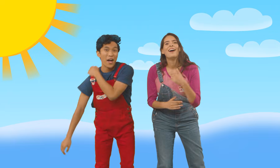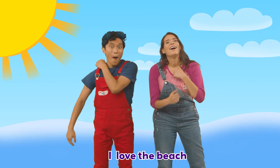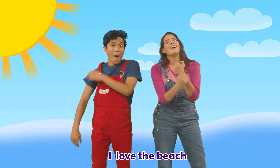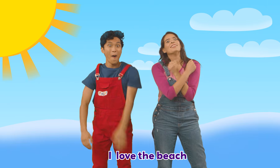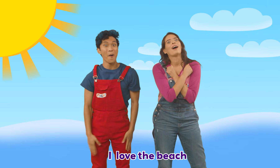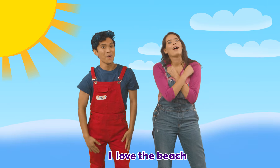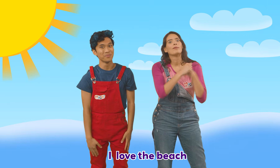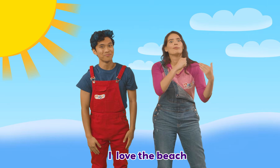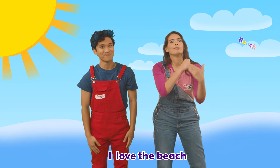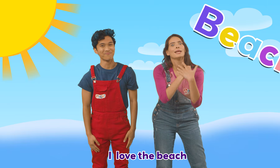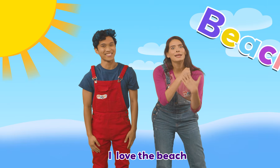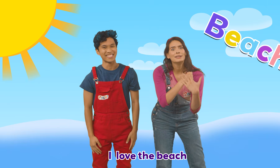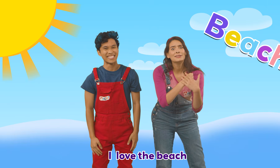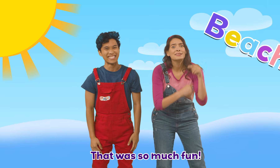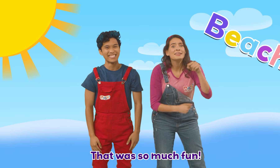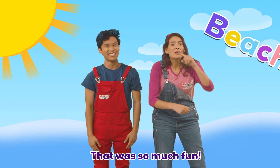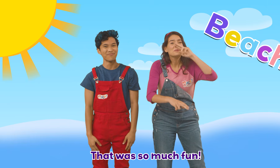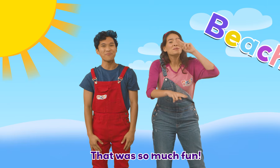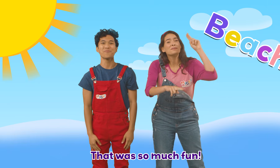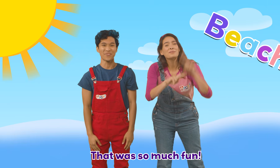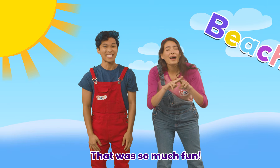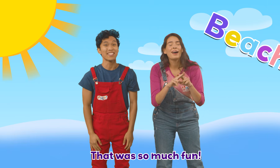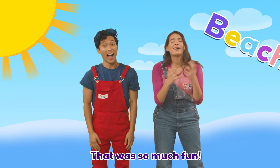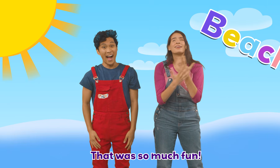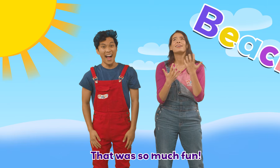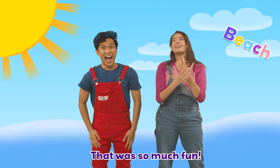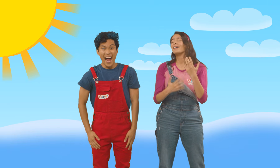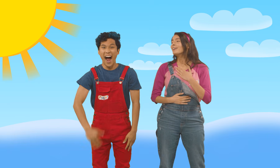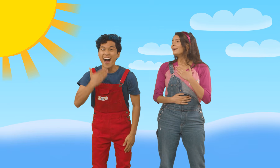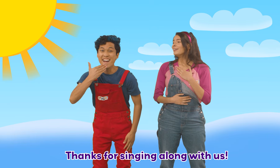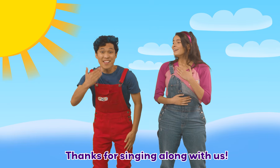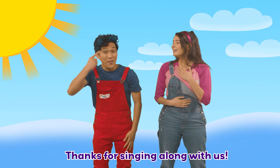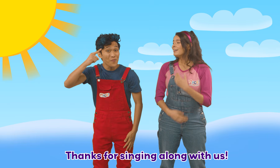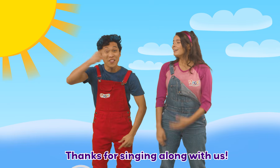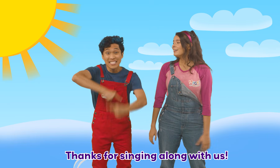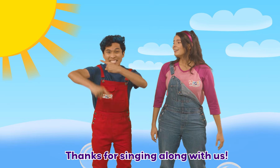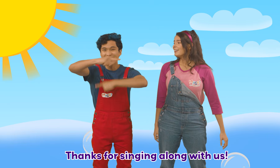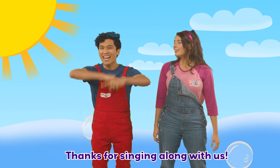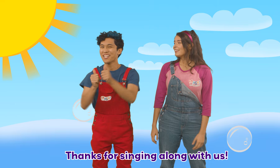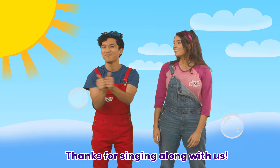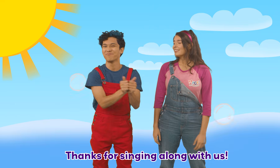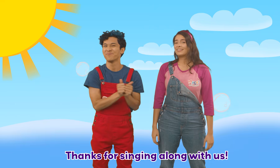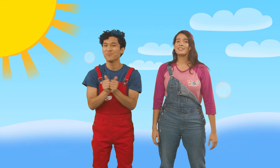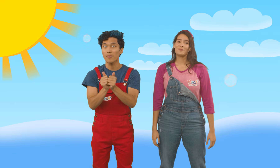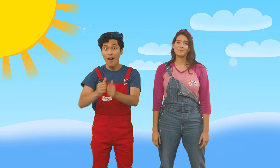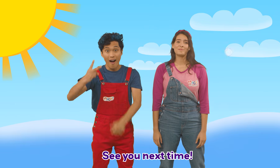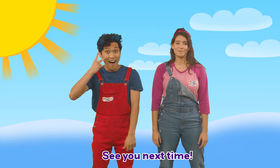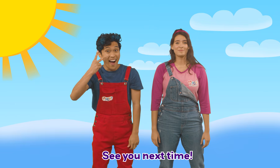I love the beach. That was so much fun. Thanks for signing along with us. See you